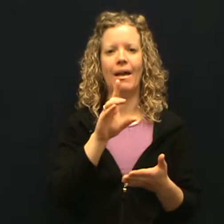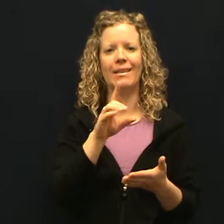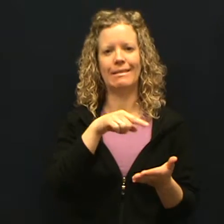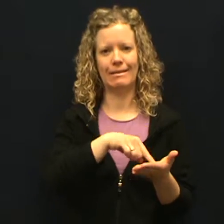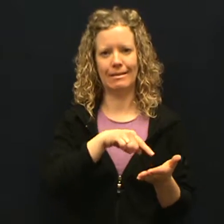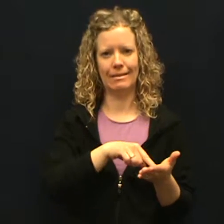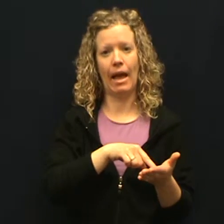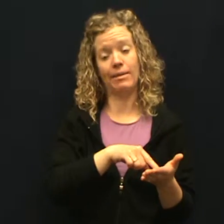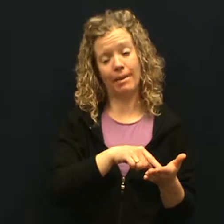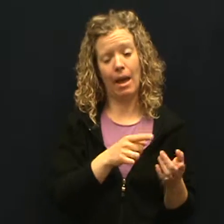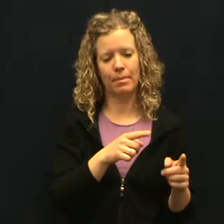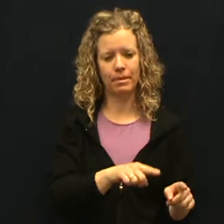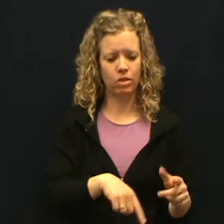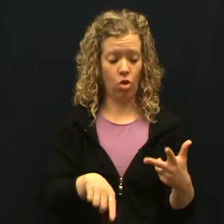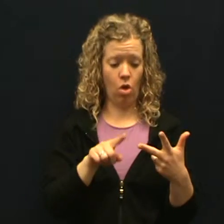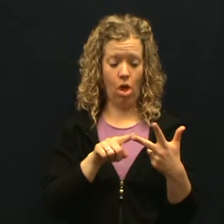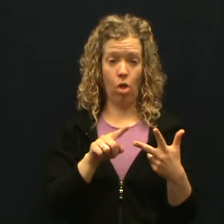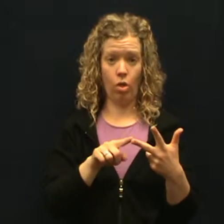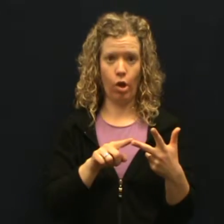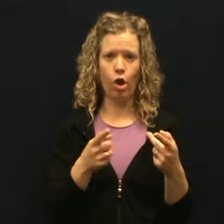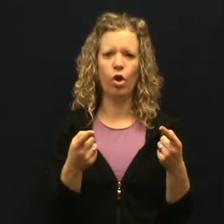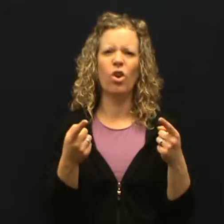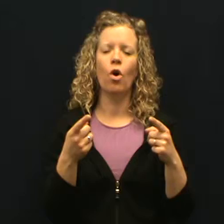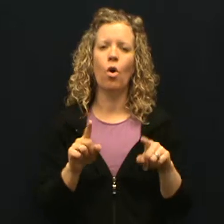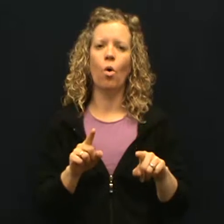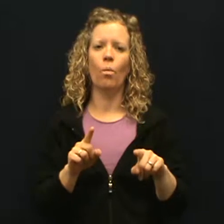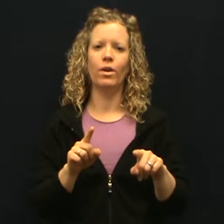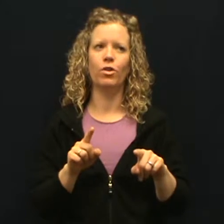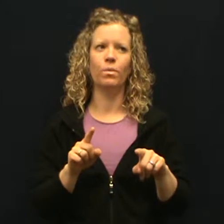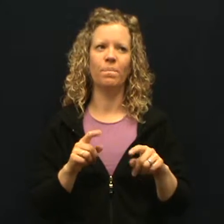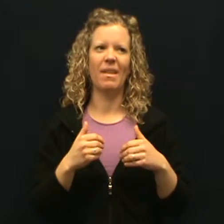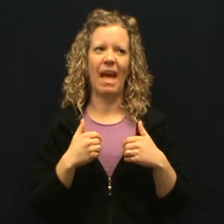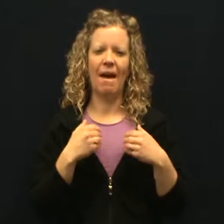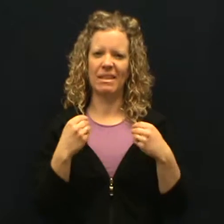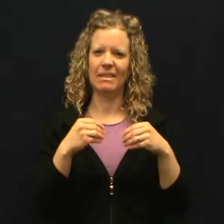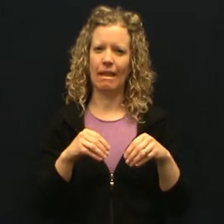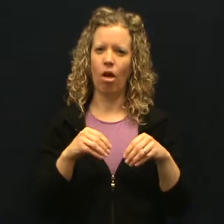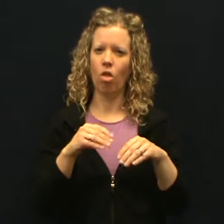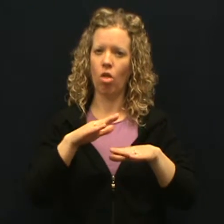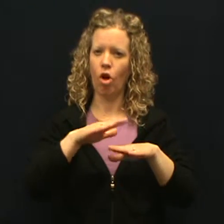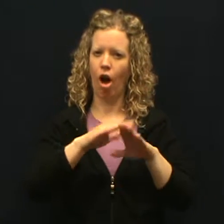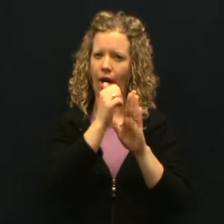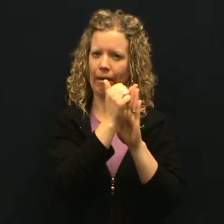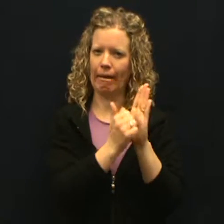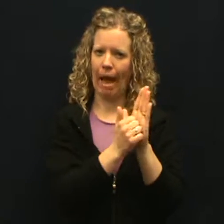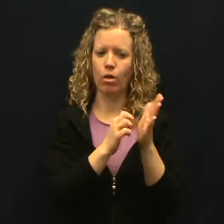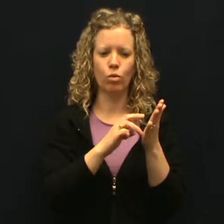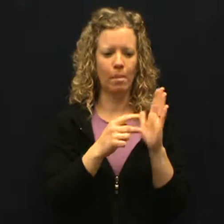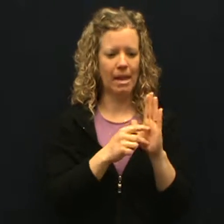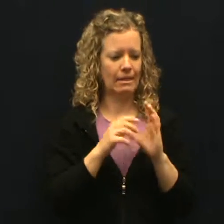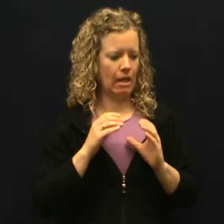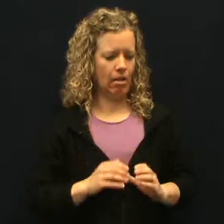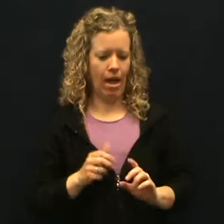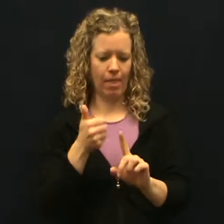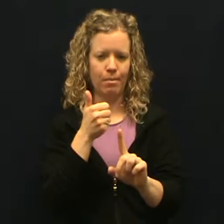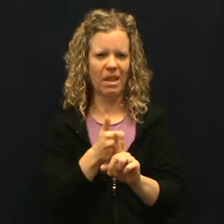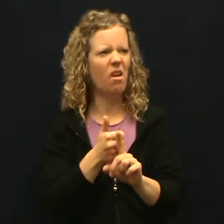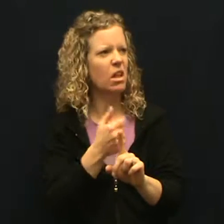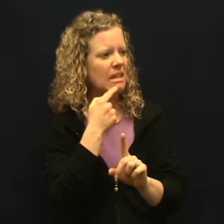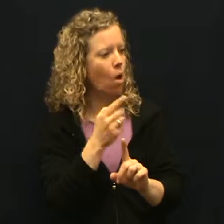when you make a sale on an account. In other words, somebody buys on credit from you, you've